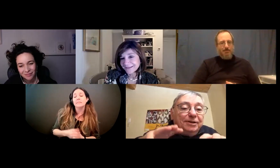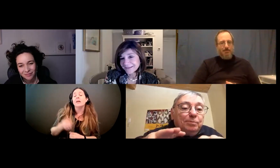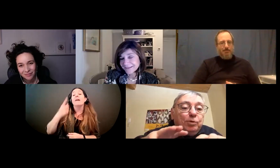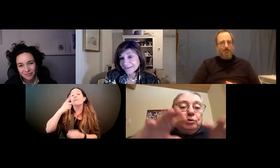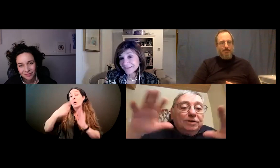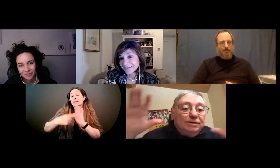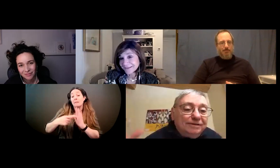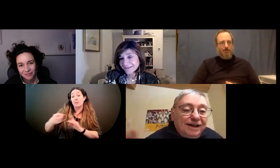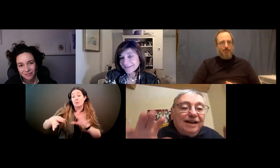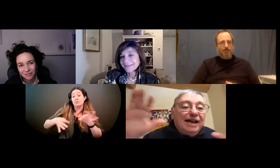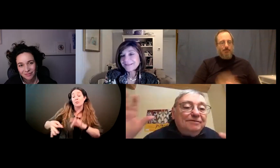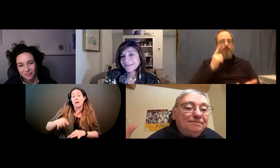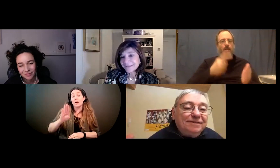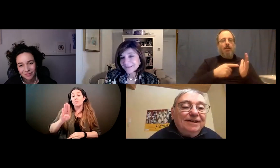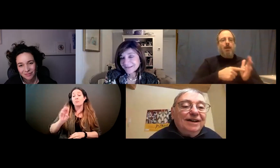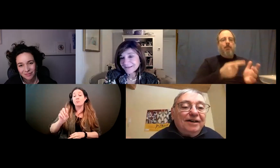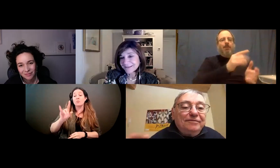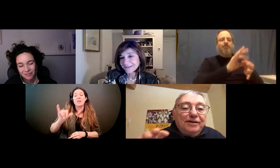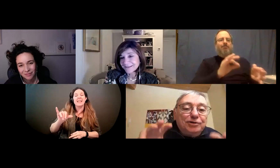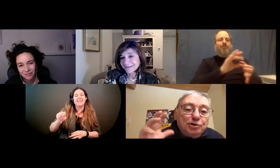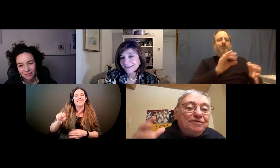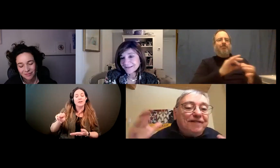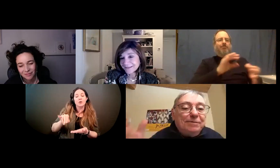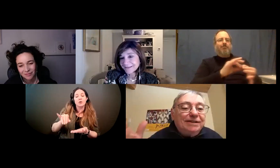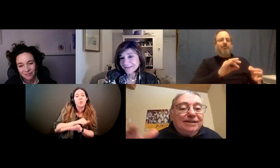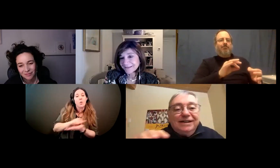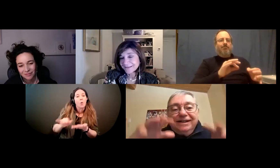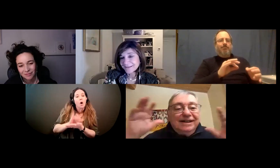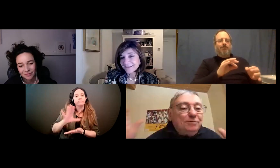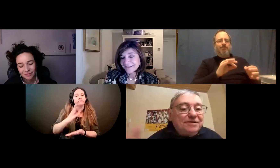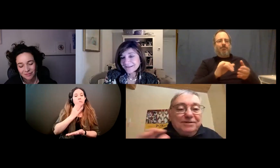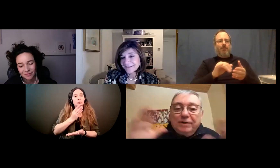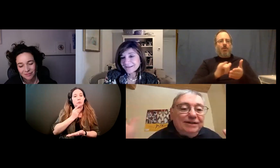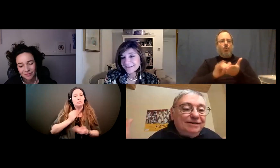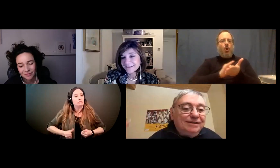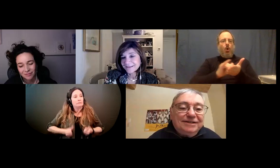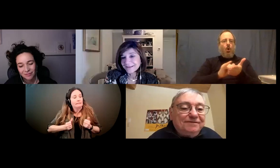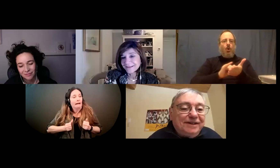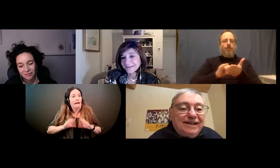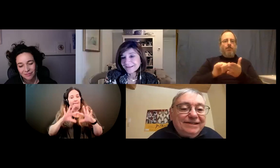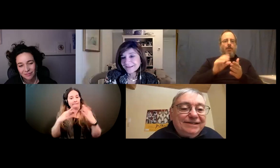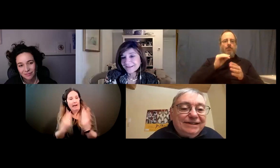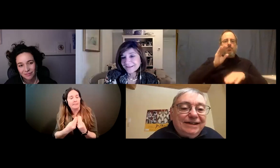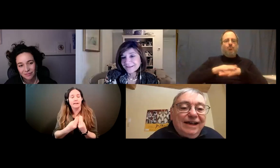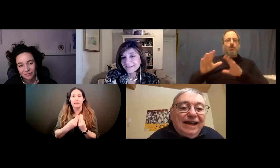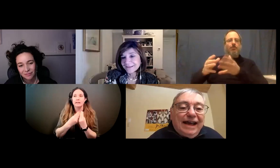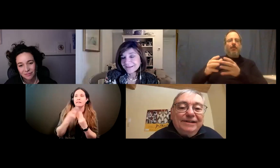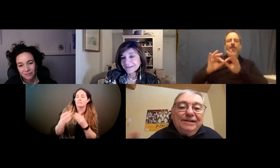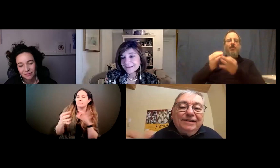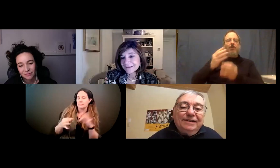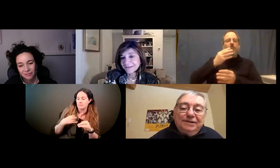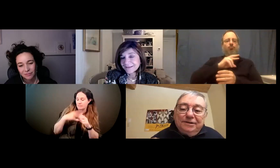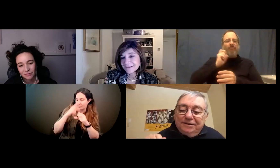the Brooklyn life of a Jewish family, it was great. It's fantastic,